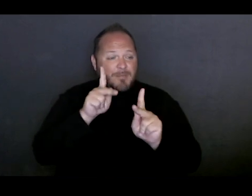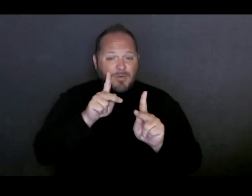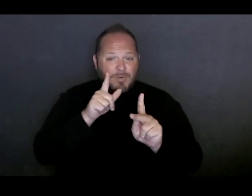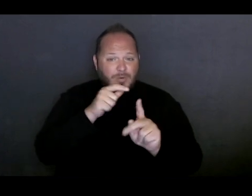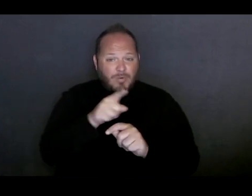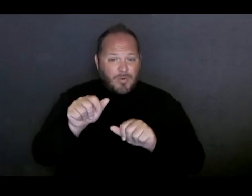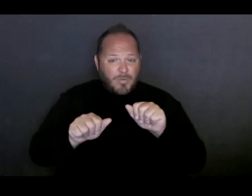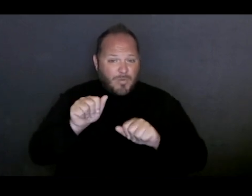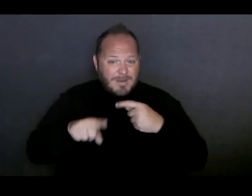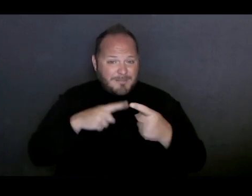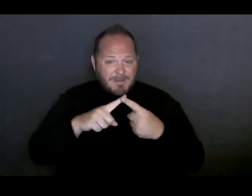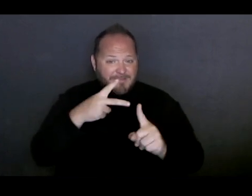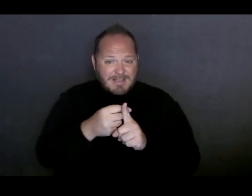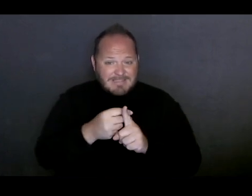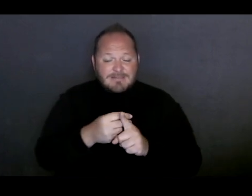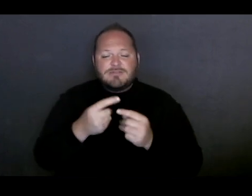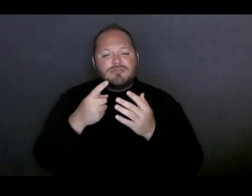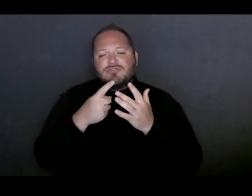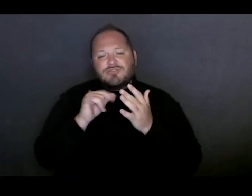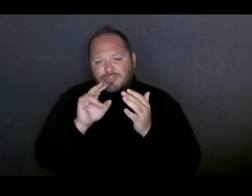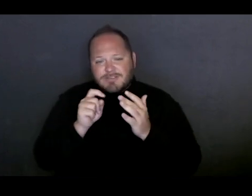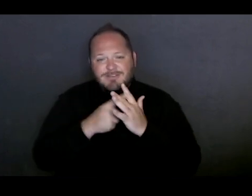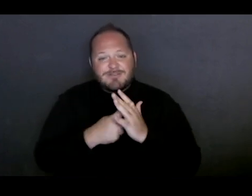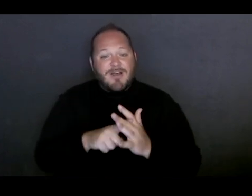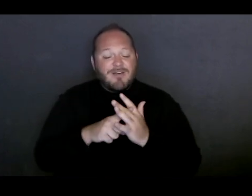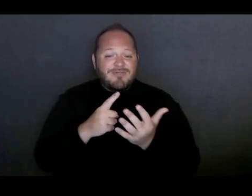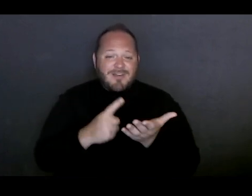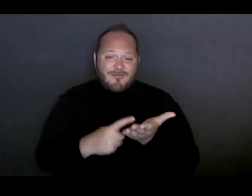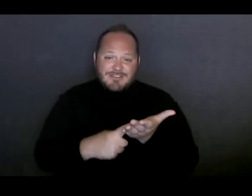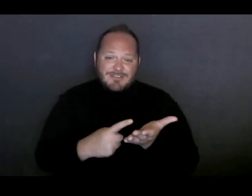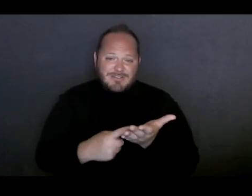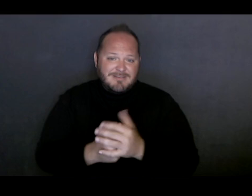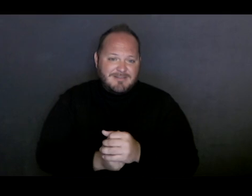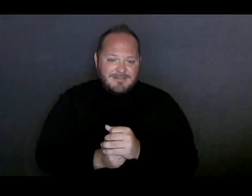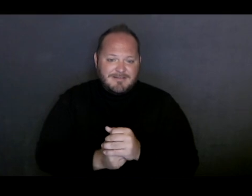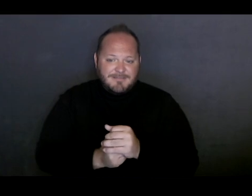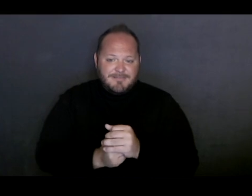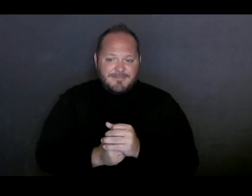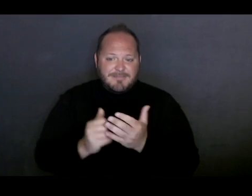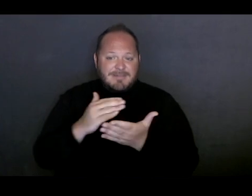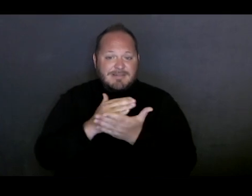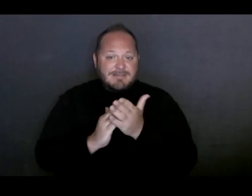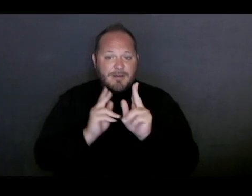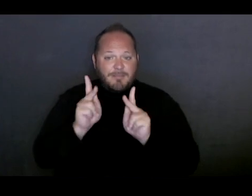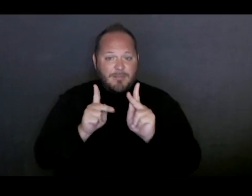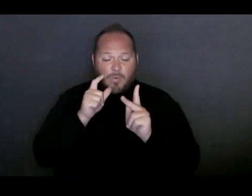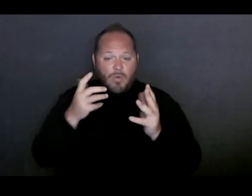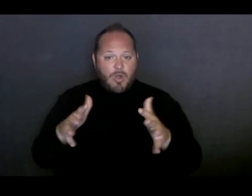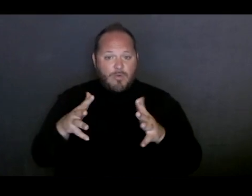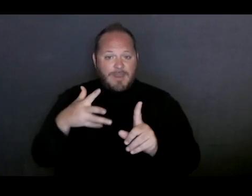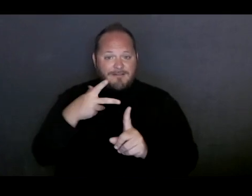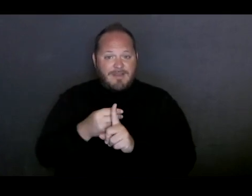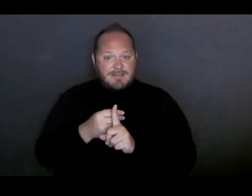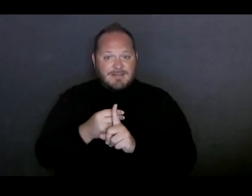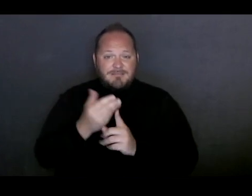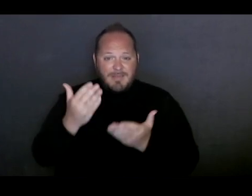And um, some people who are already vaccinated might feel frustrated if they